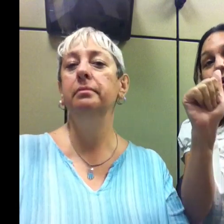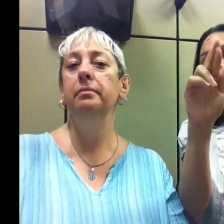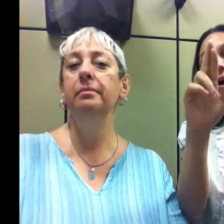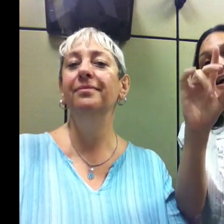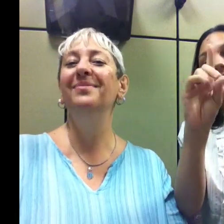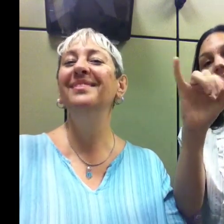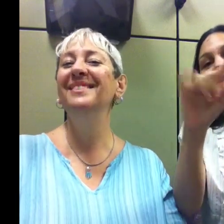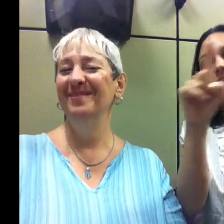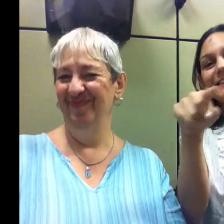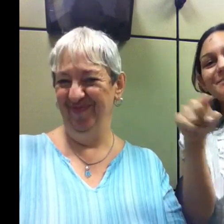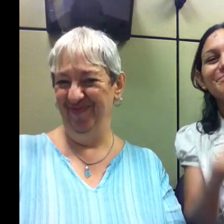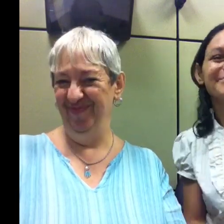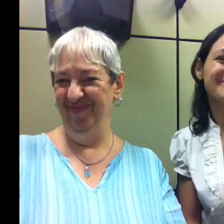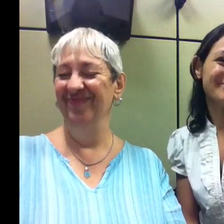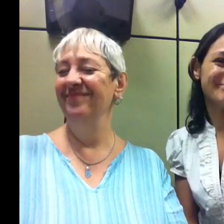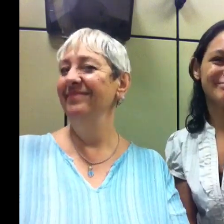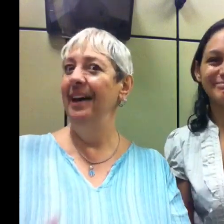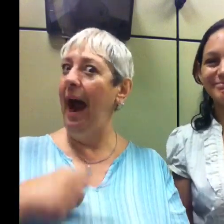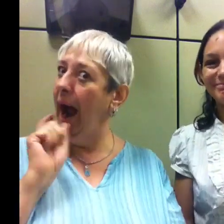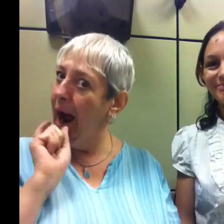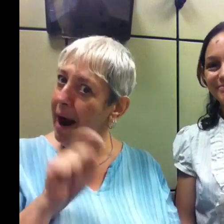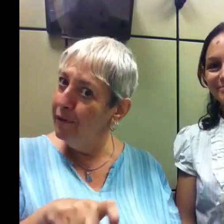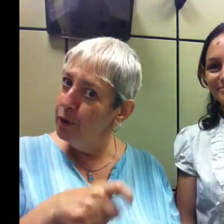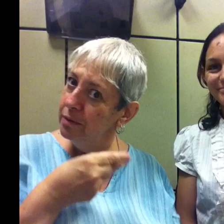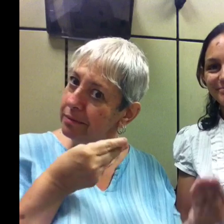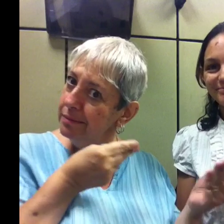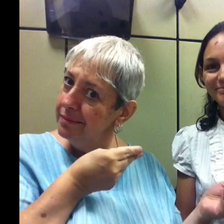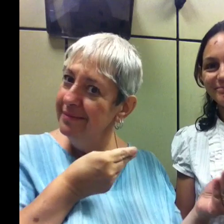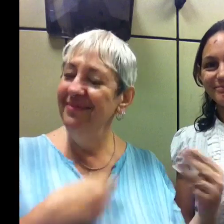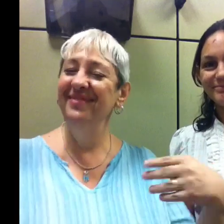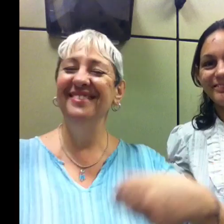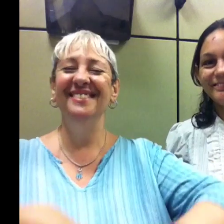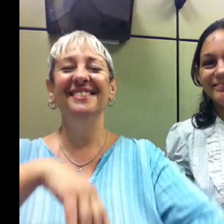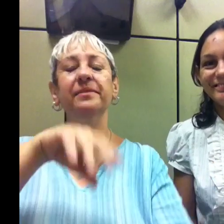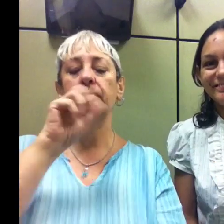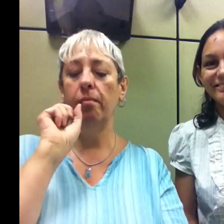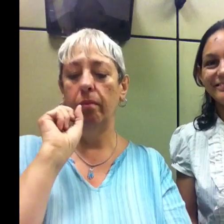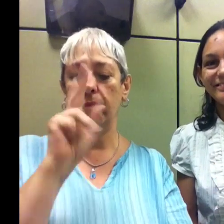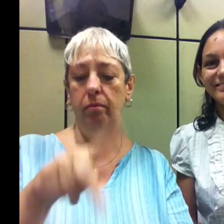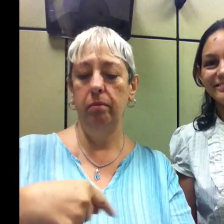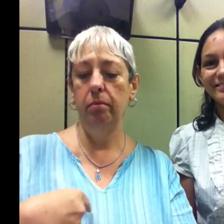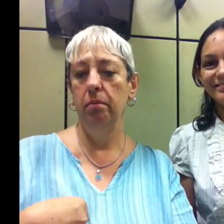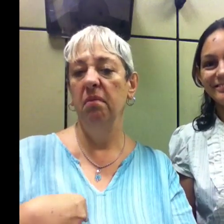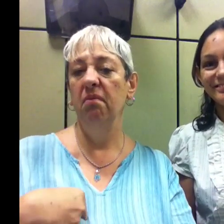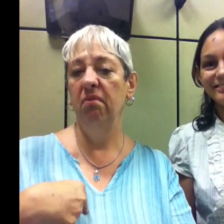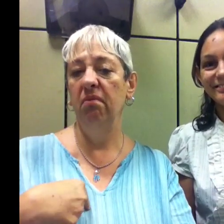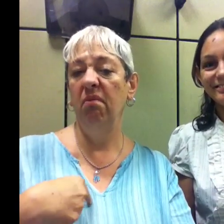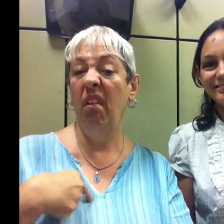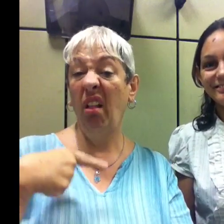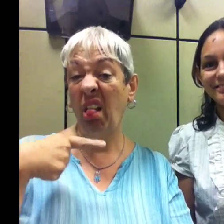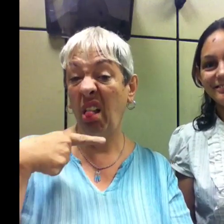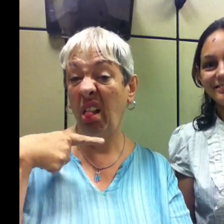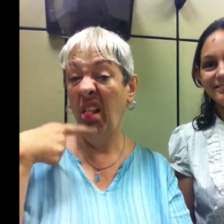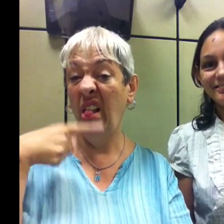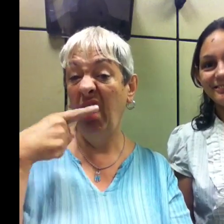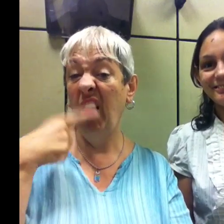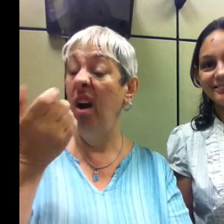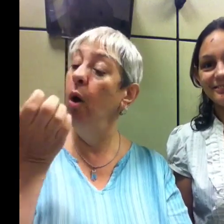this cruise, here's our location, if you're unable to, you know, cruise with us, you can come for our ceremony, blah, blah, blah. Maybe I should make my invitation the